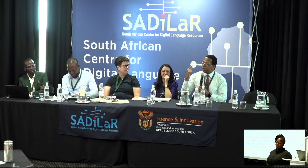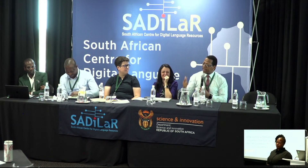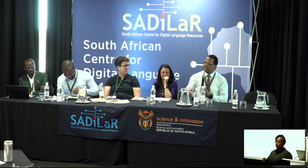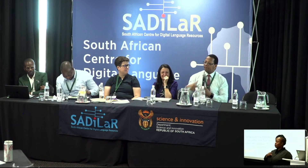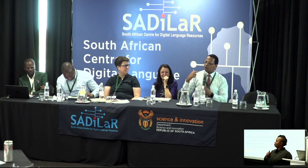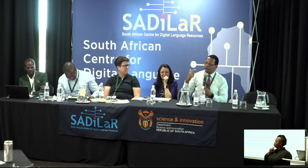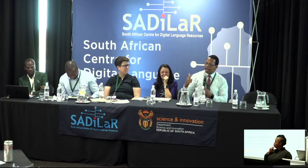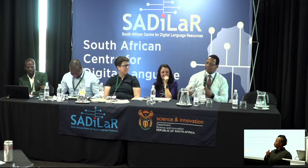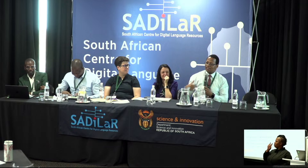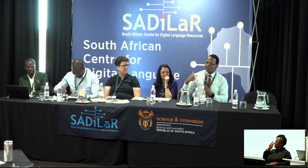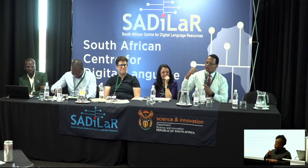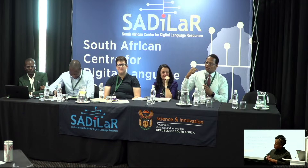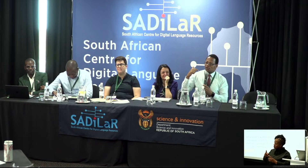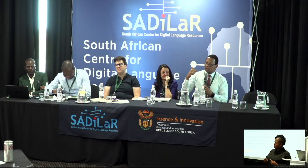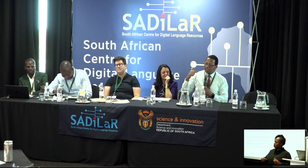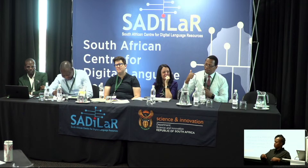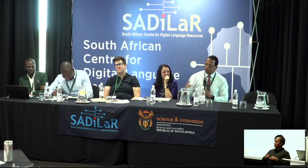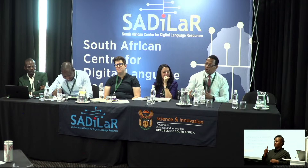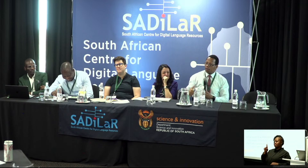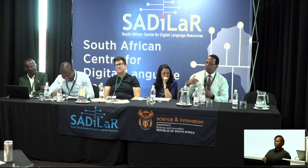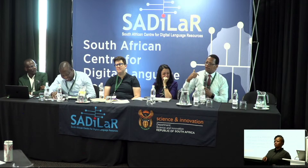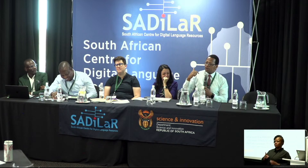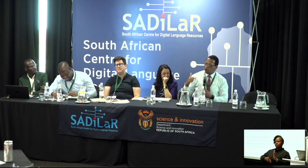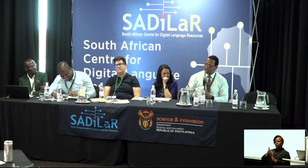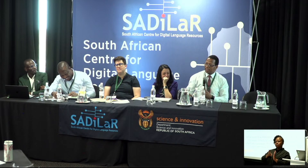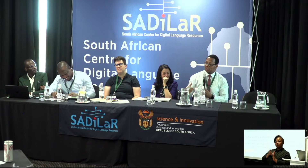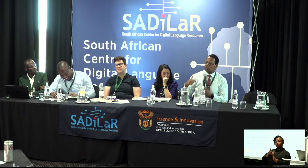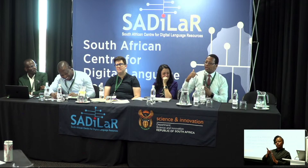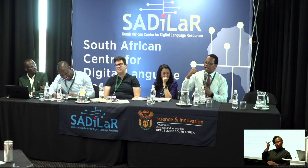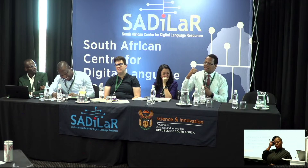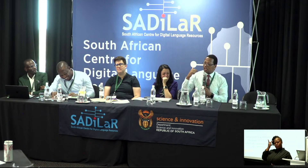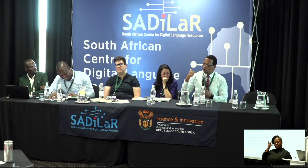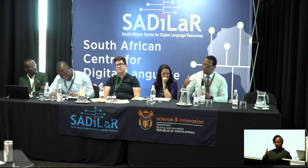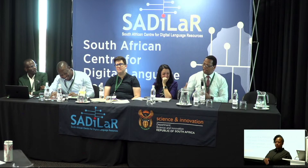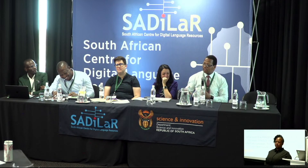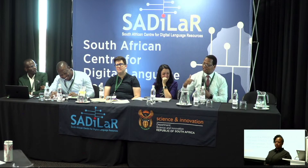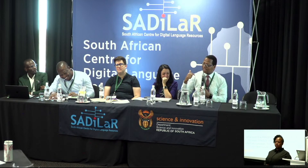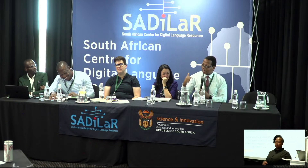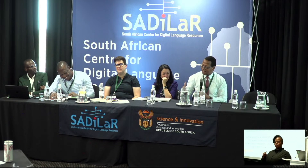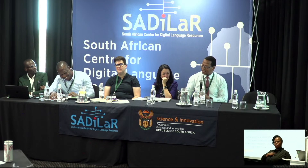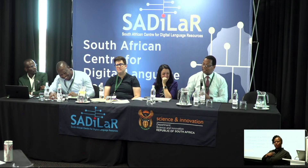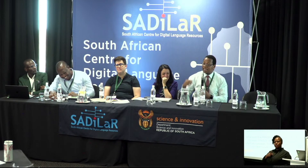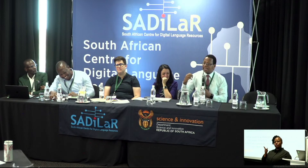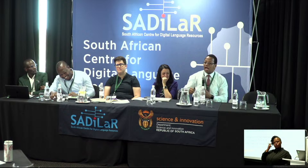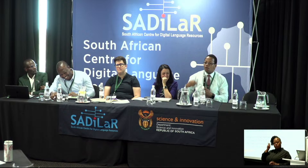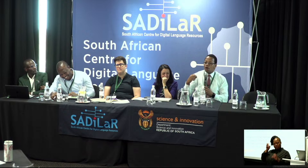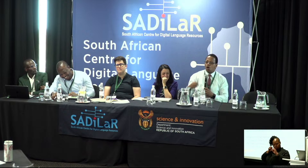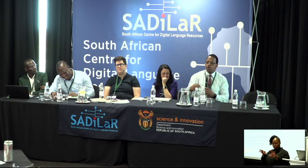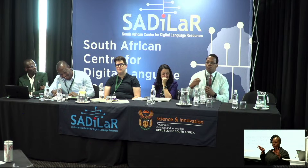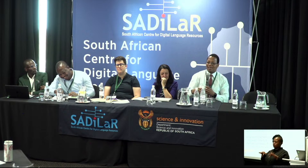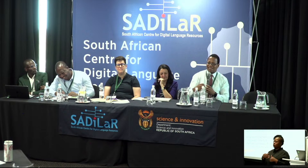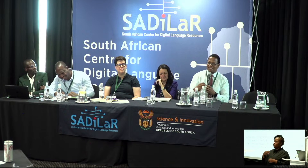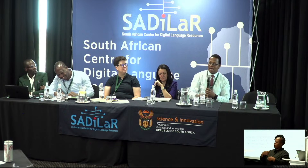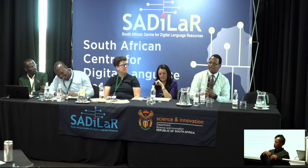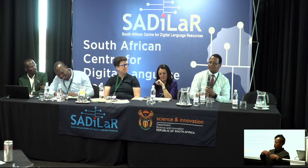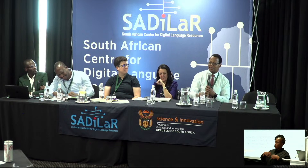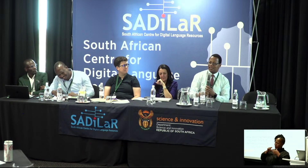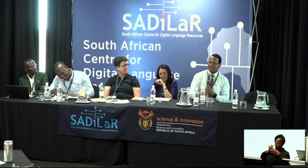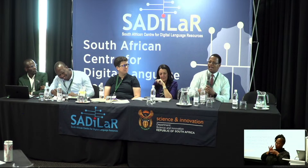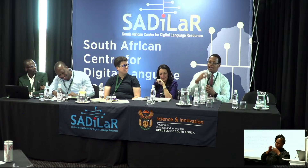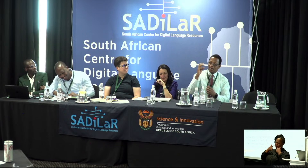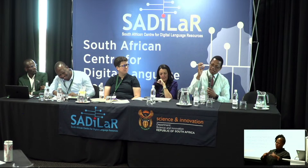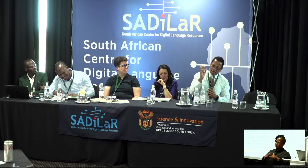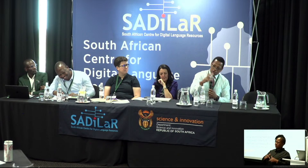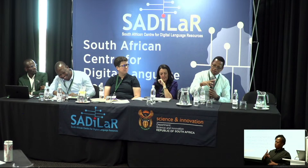So we need for us to develop knowledge. We are the knowledge generators in our own mother